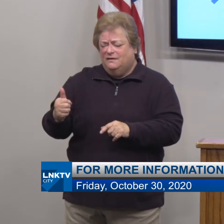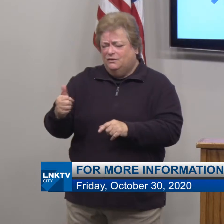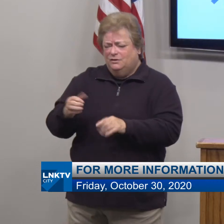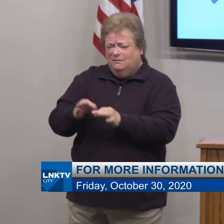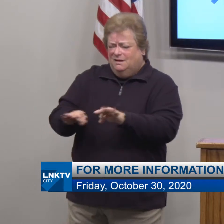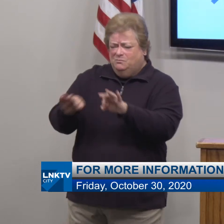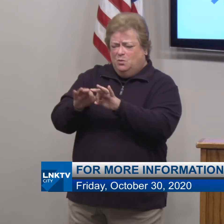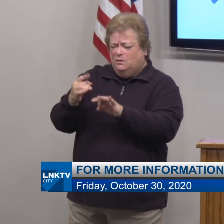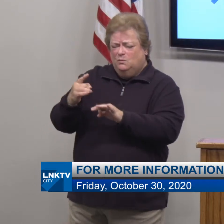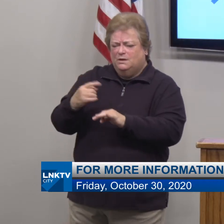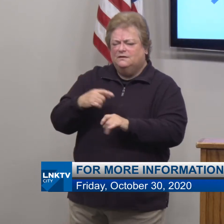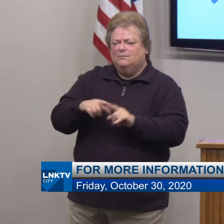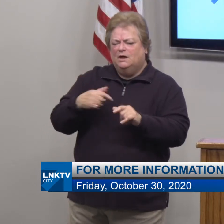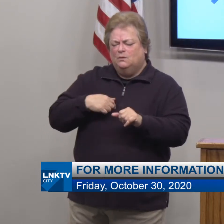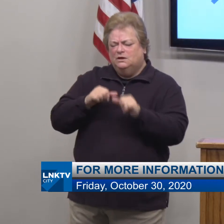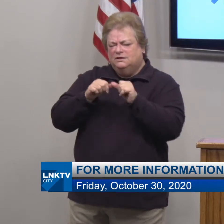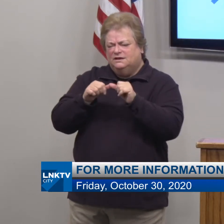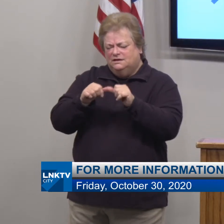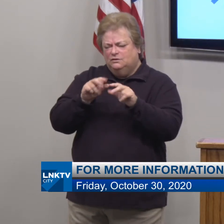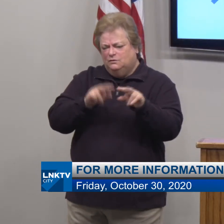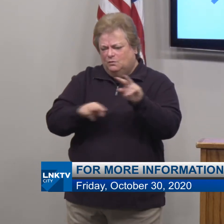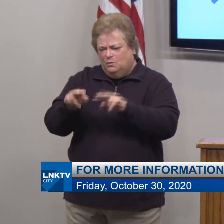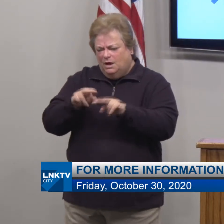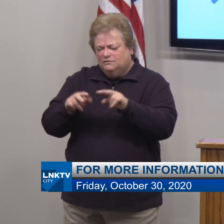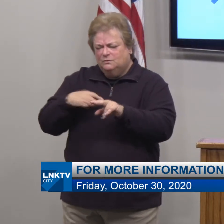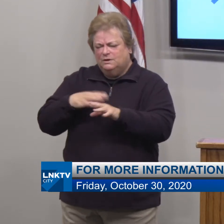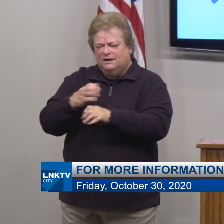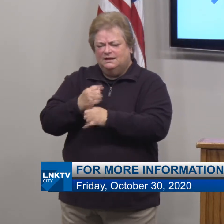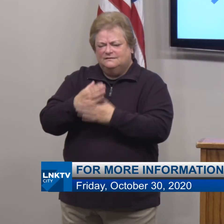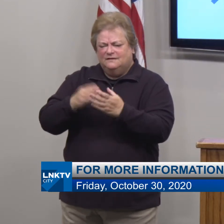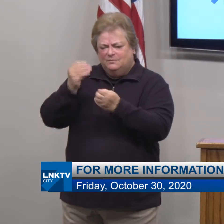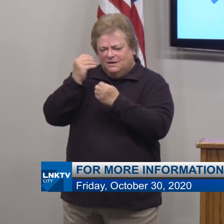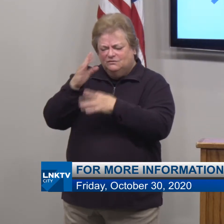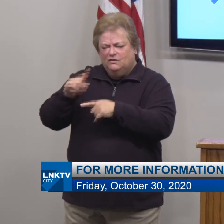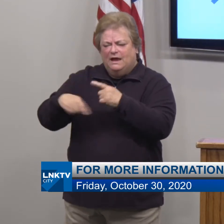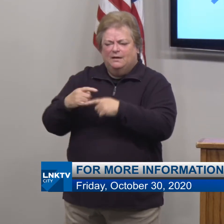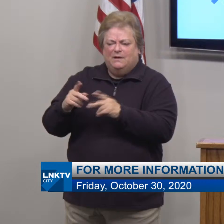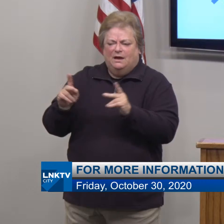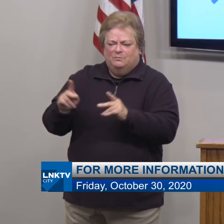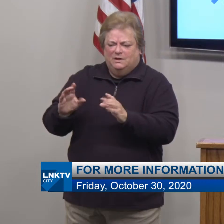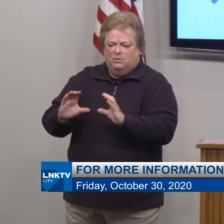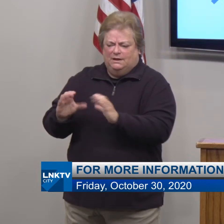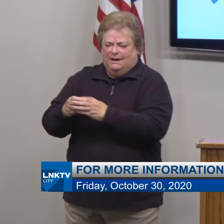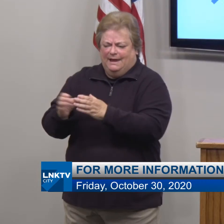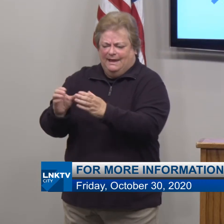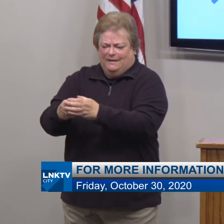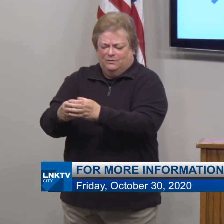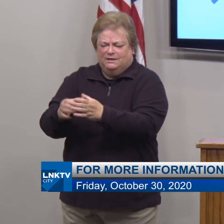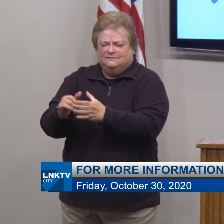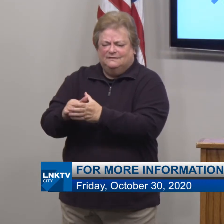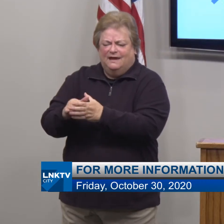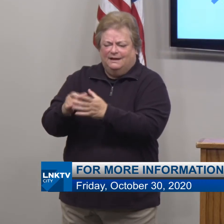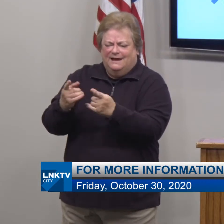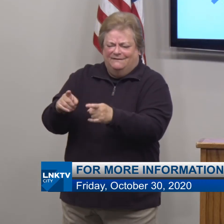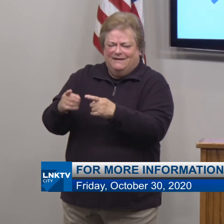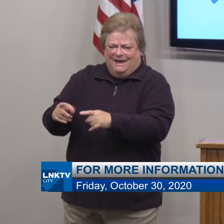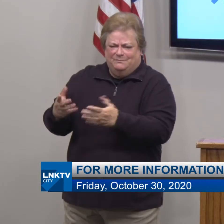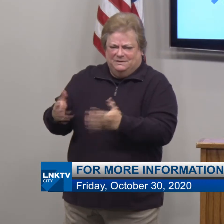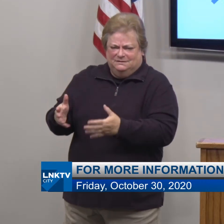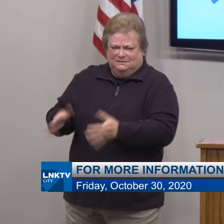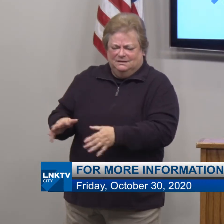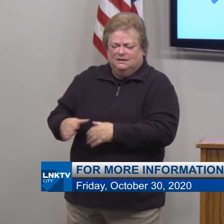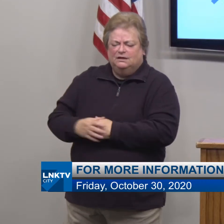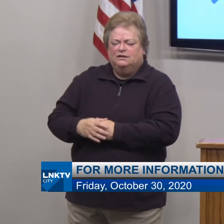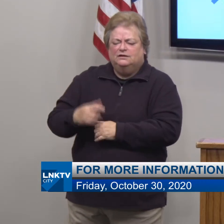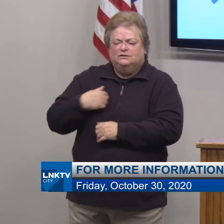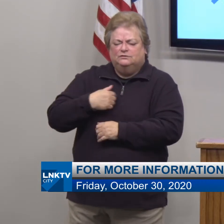we're continuing to watch for, we've been getting some information about some gatherings that have taken place. So right now we're in the